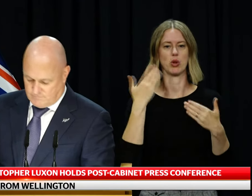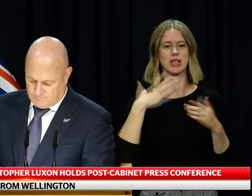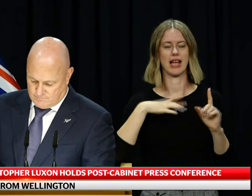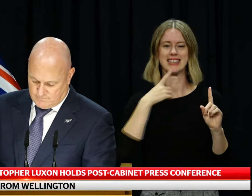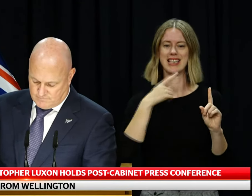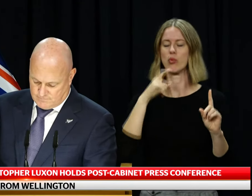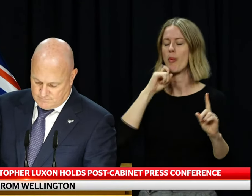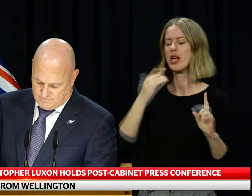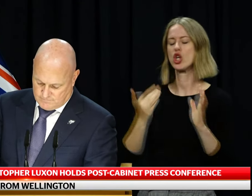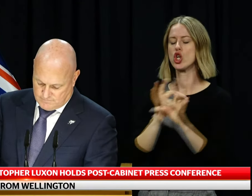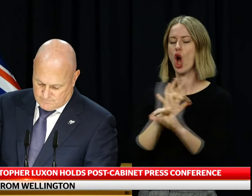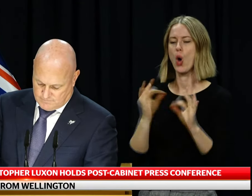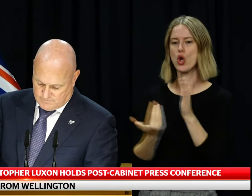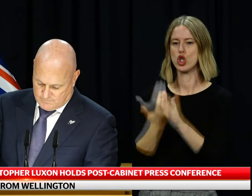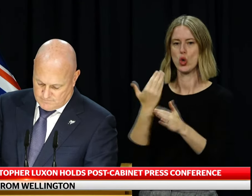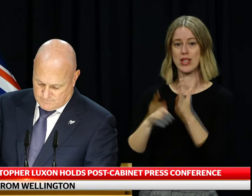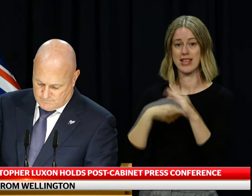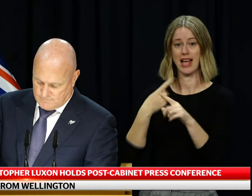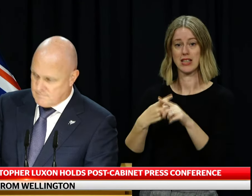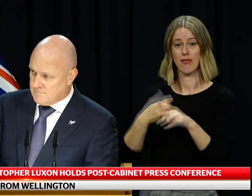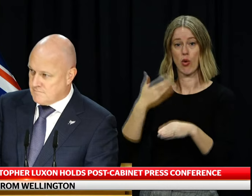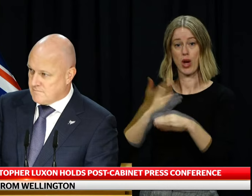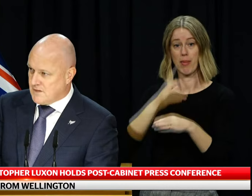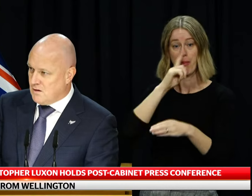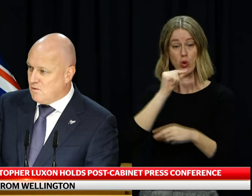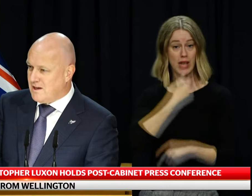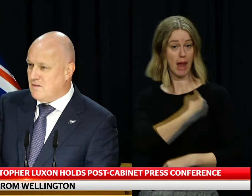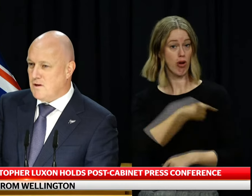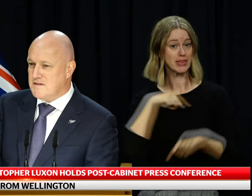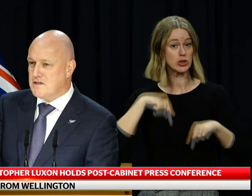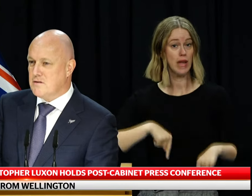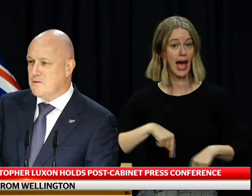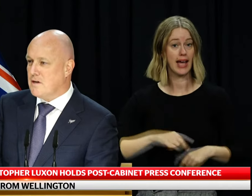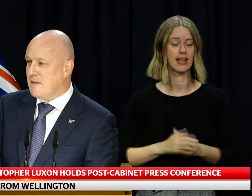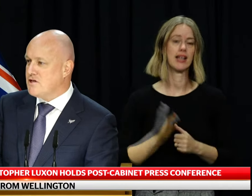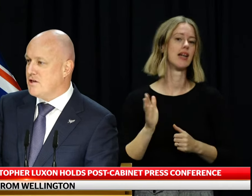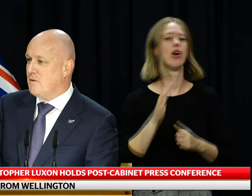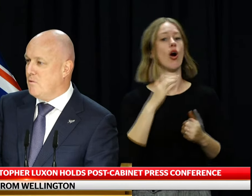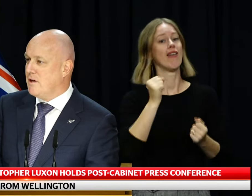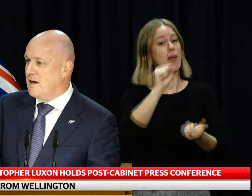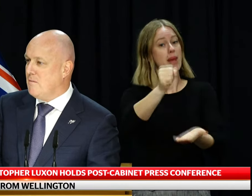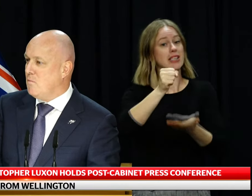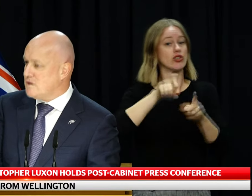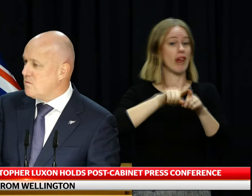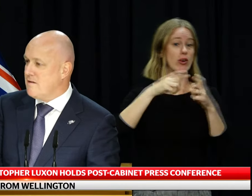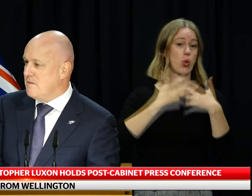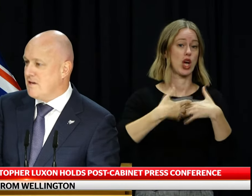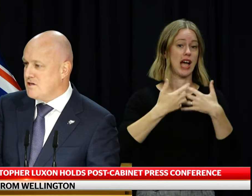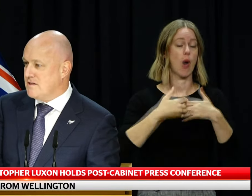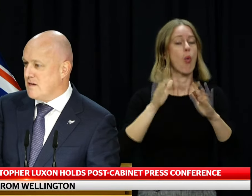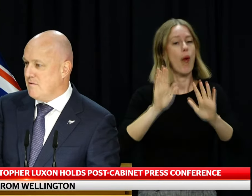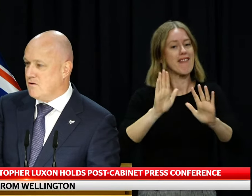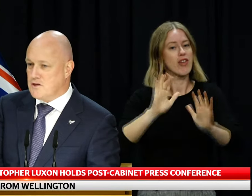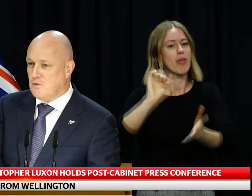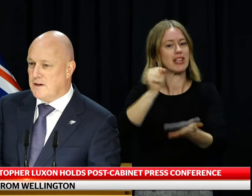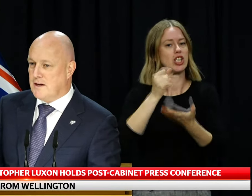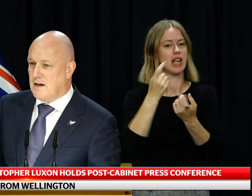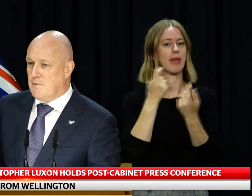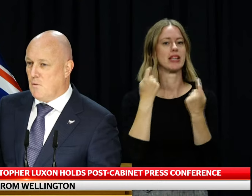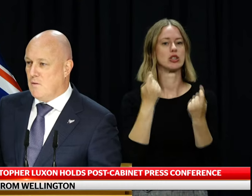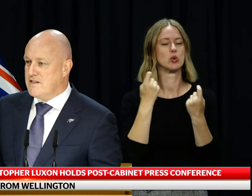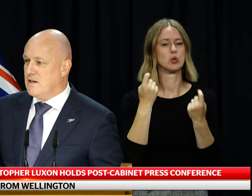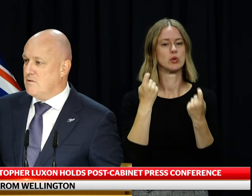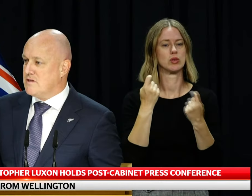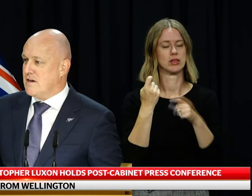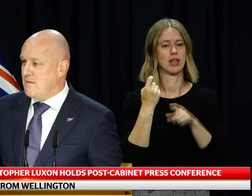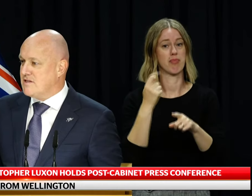quote, no new taxes to working people. Can you restate that today? Well, again, what I said to you is we've got a budget that we're working up. Just wait for the budget. It's coming very shortly.